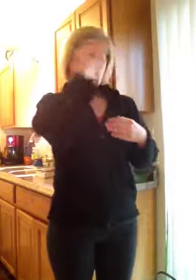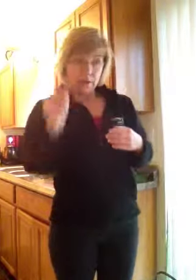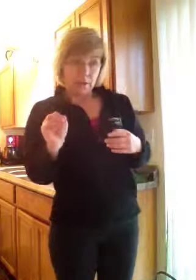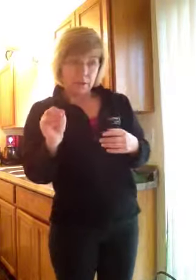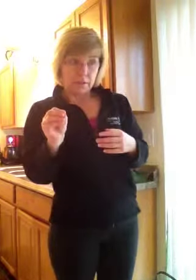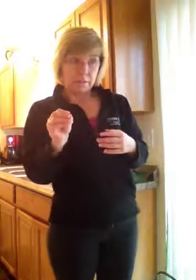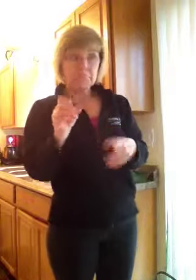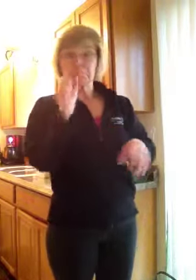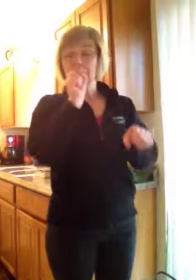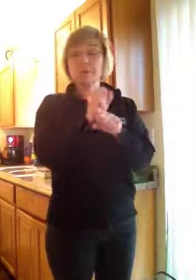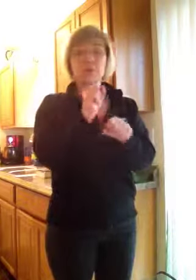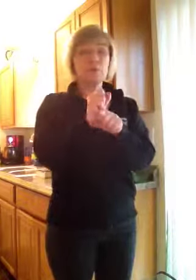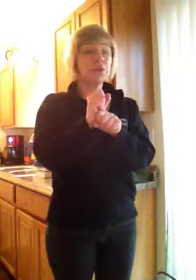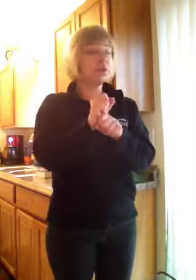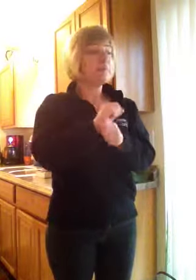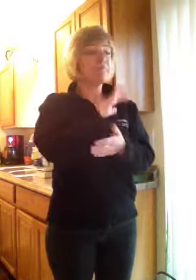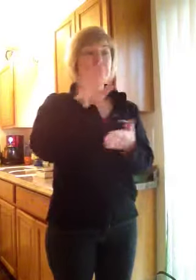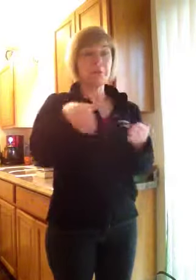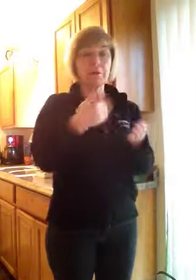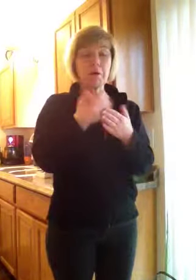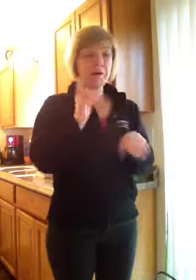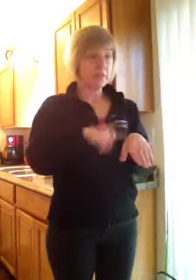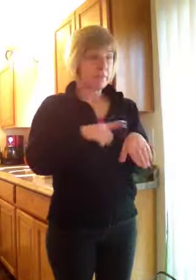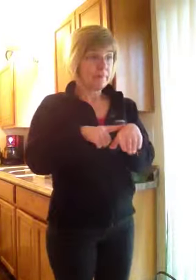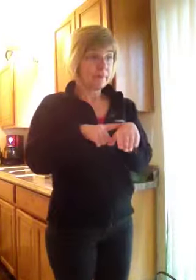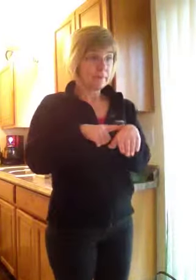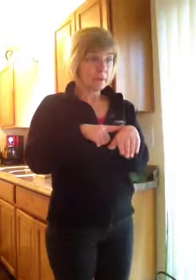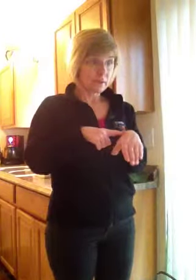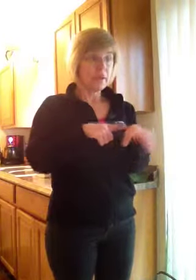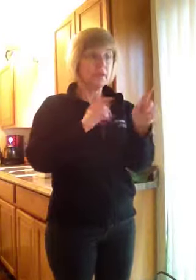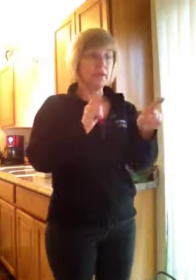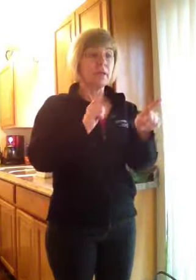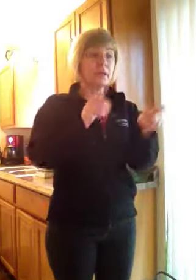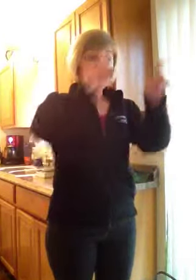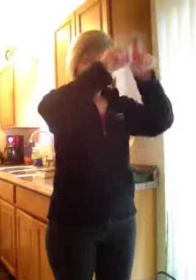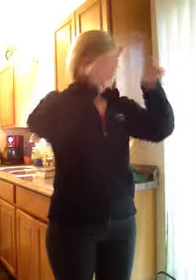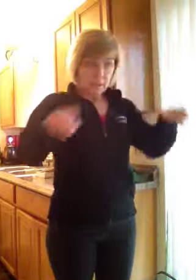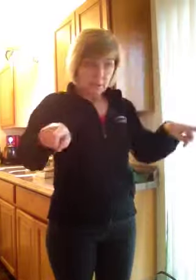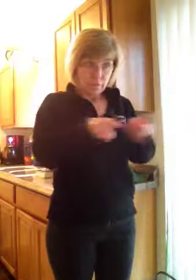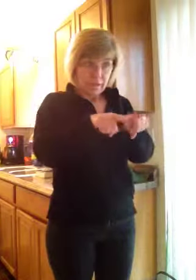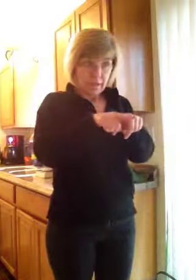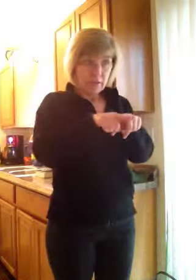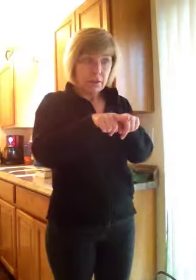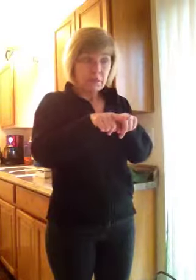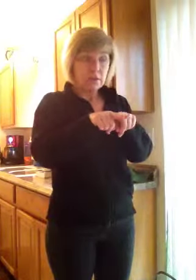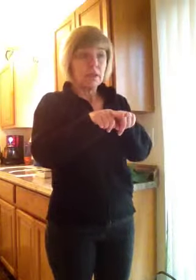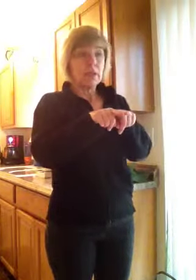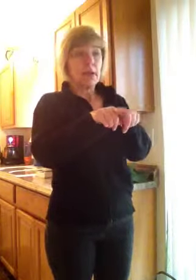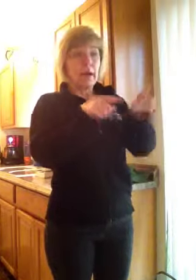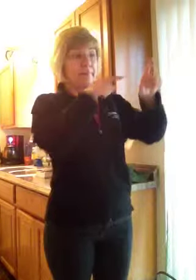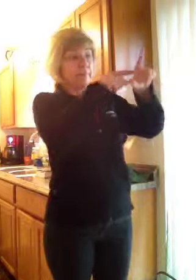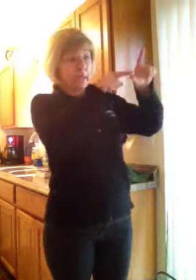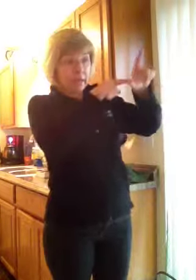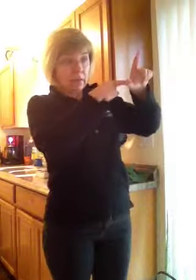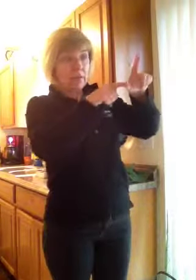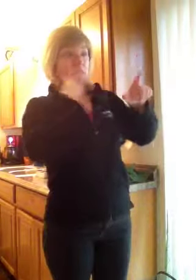is. Knowing that a triangle's angles will always add up to 180 degrees can really help you out with solving